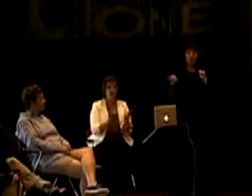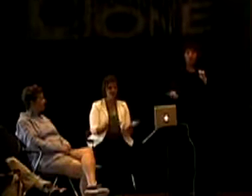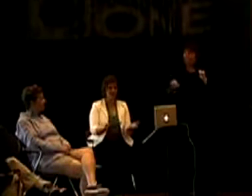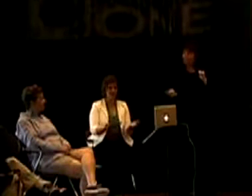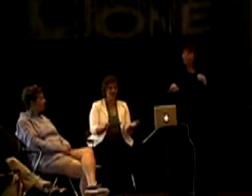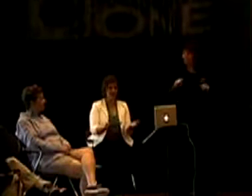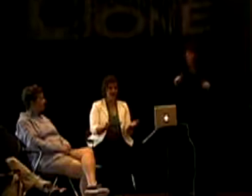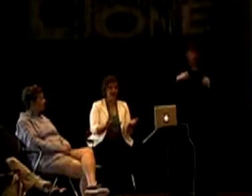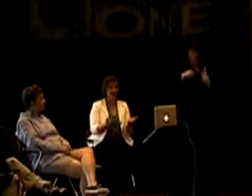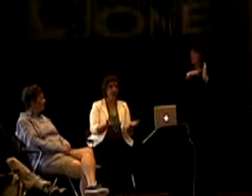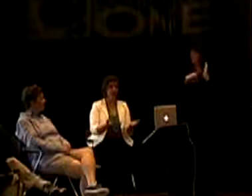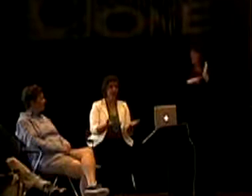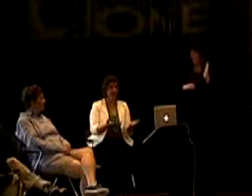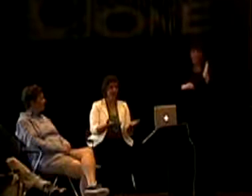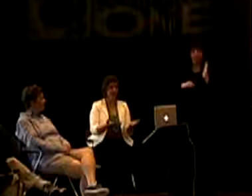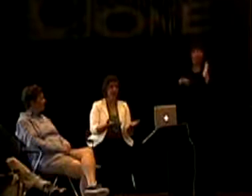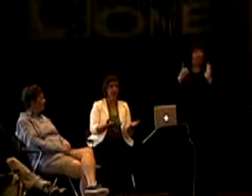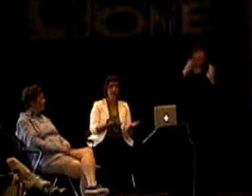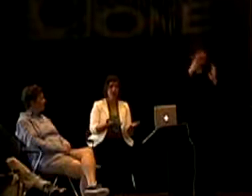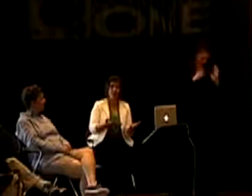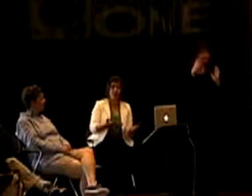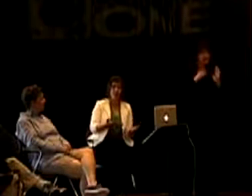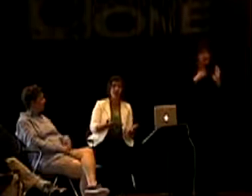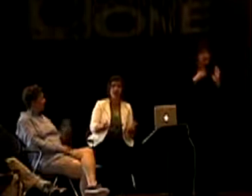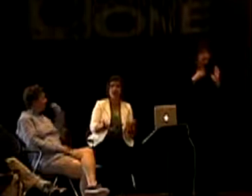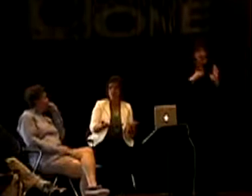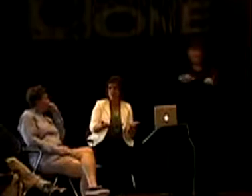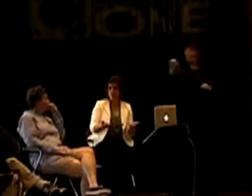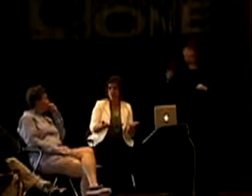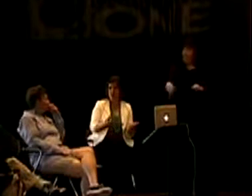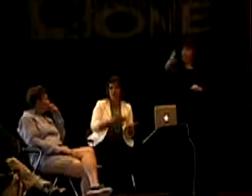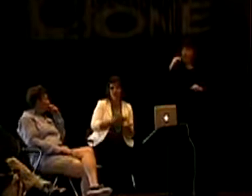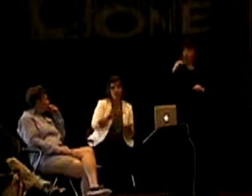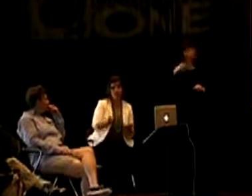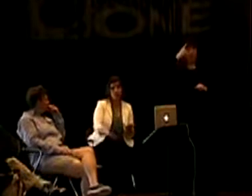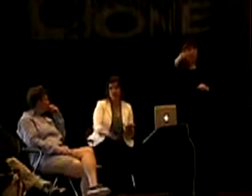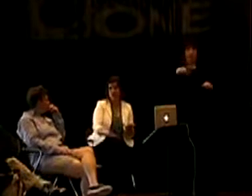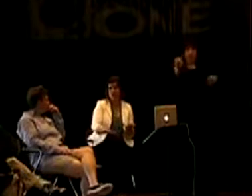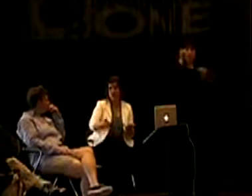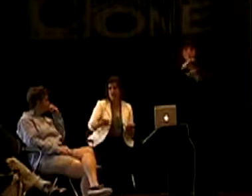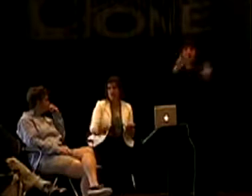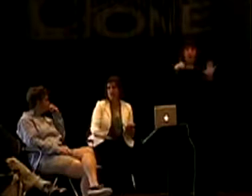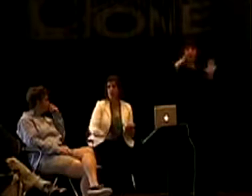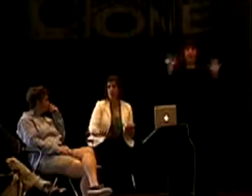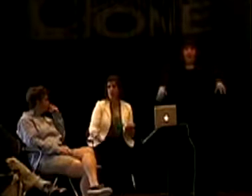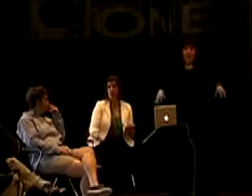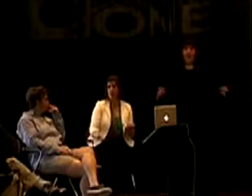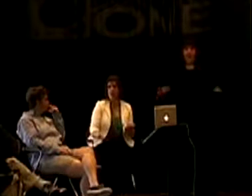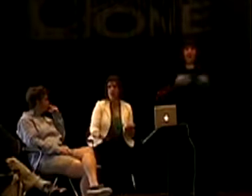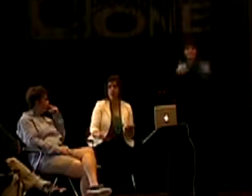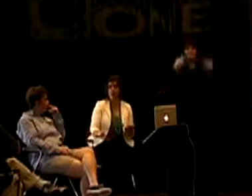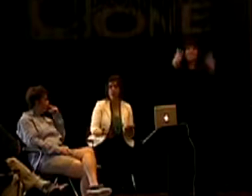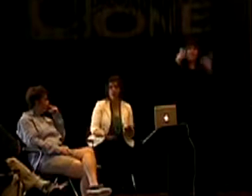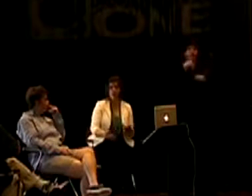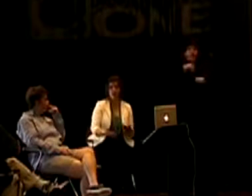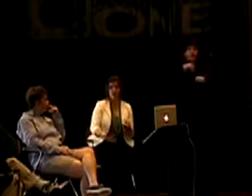when you read it, it is one experience, which I thought was stunning and beautiful. And as you work on it and discover more and more about